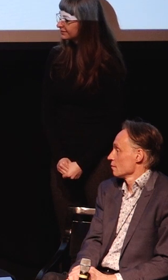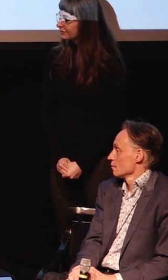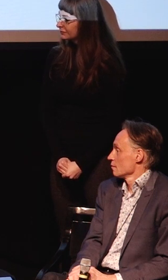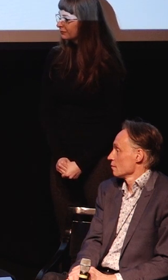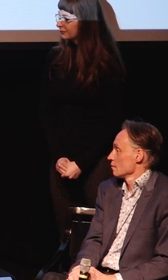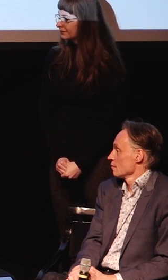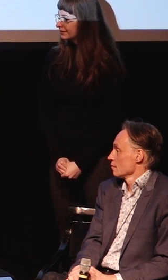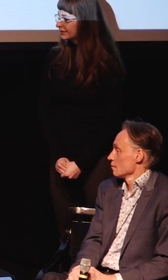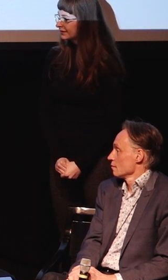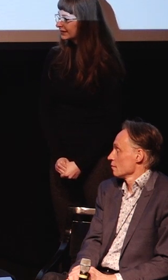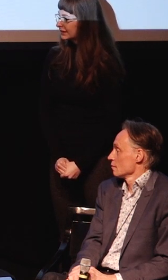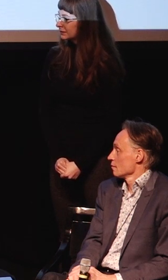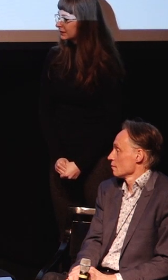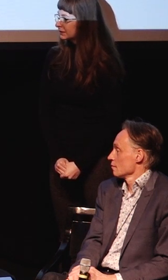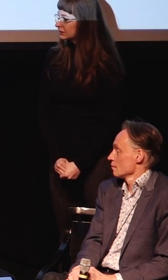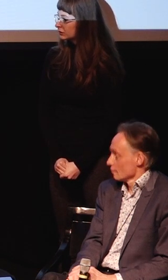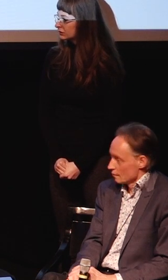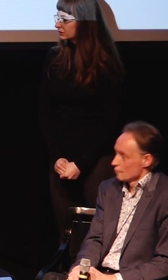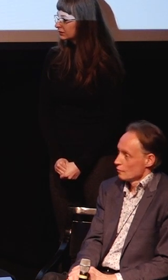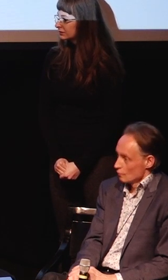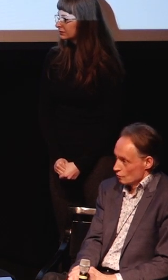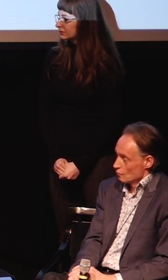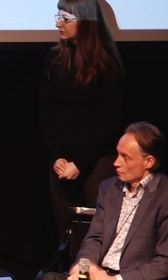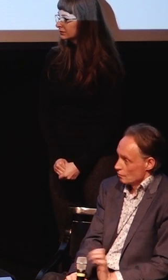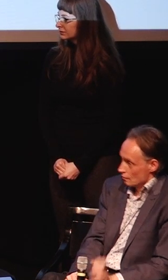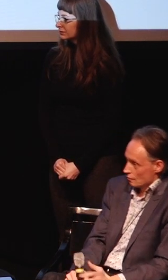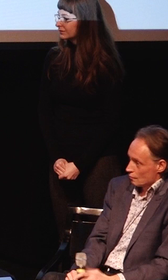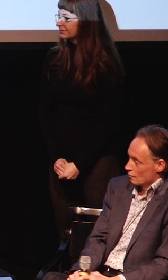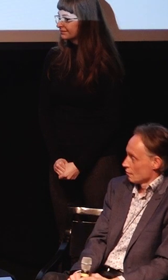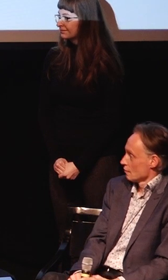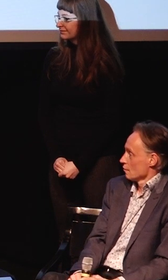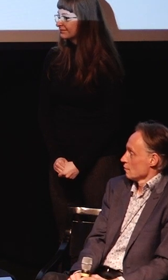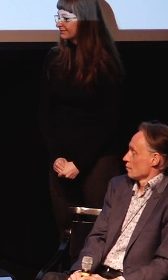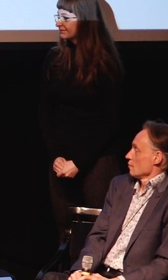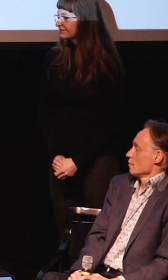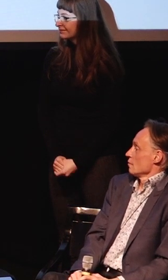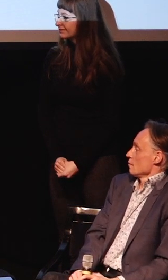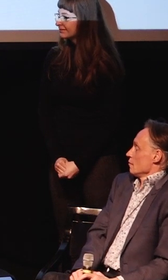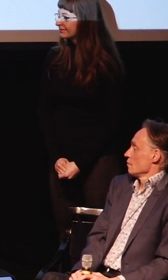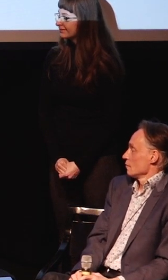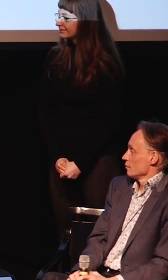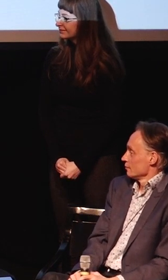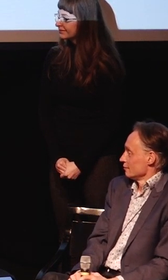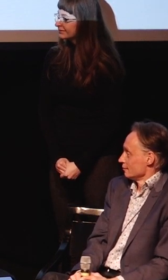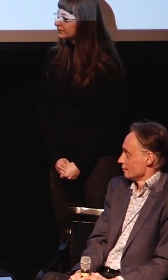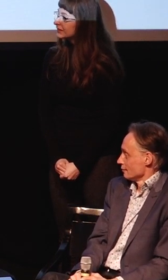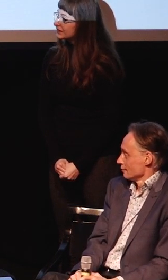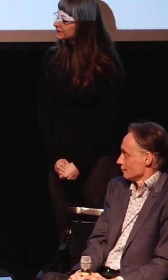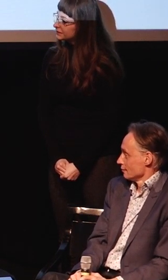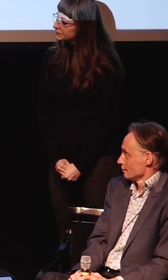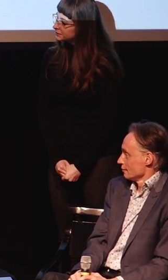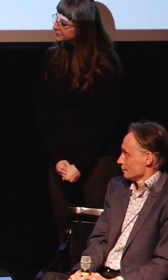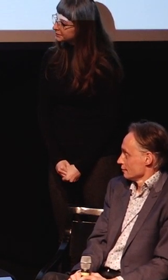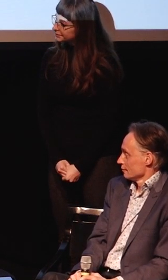image than with a monologue. And I feel I kind of knew that in theory, but not